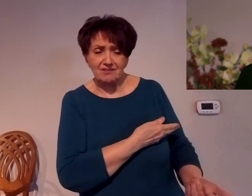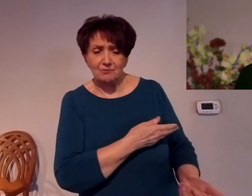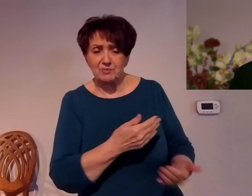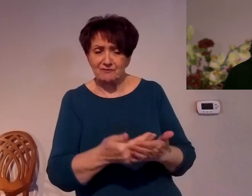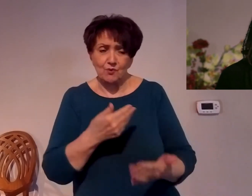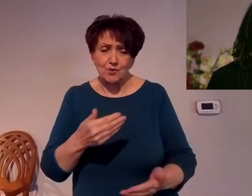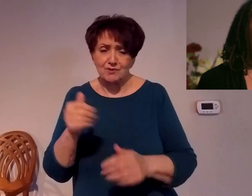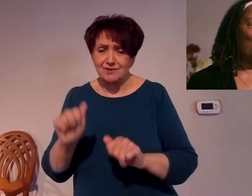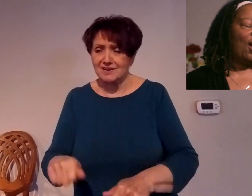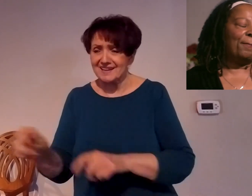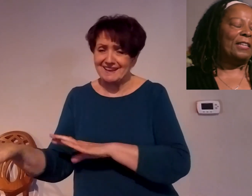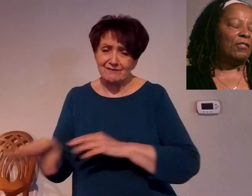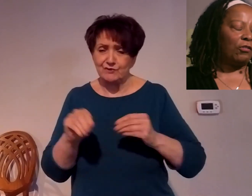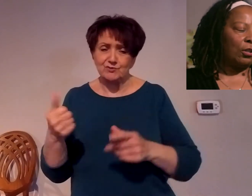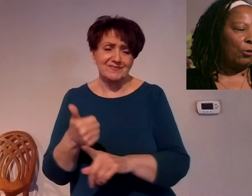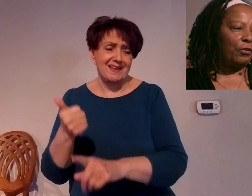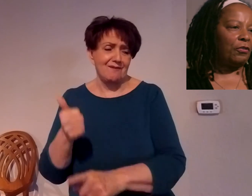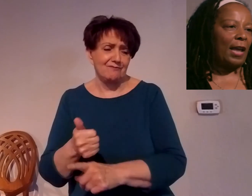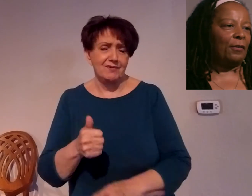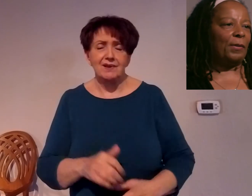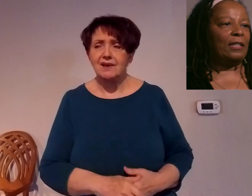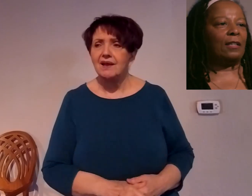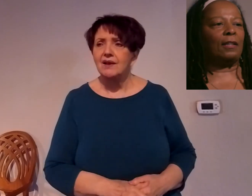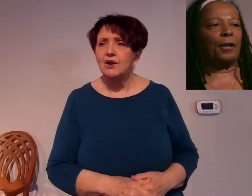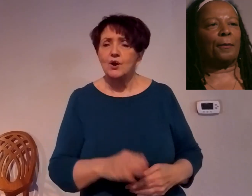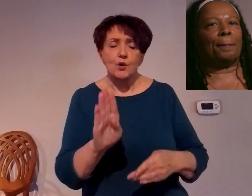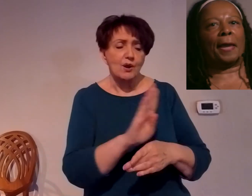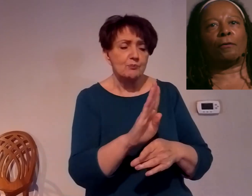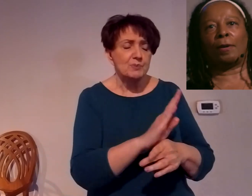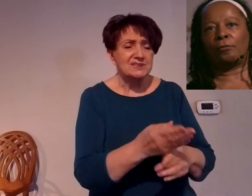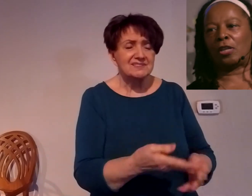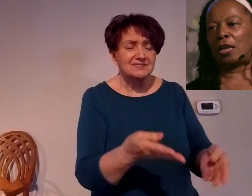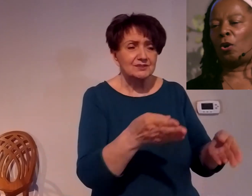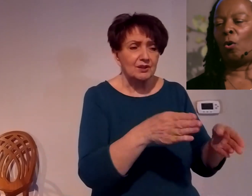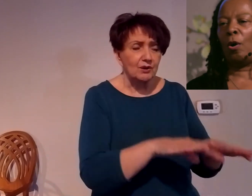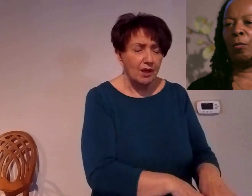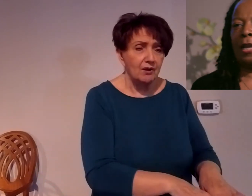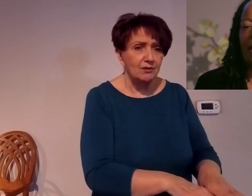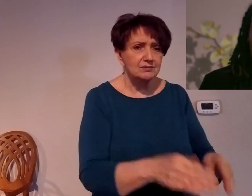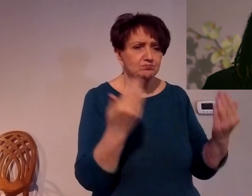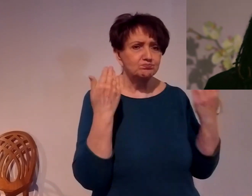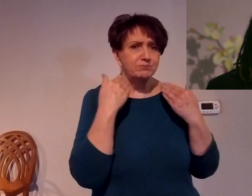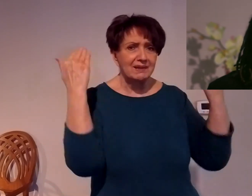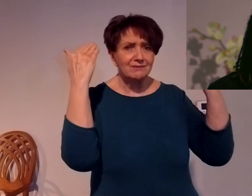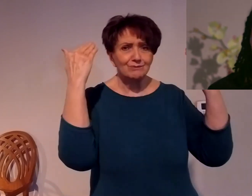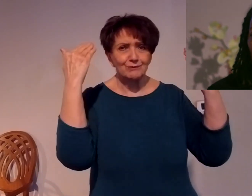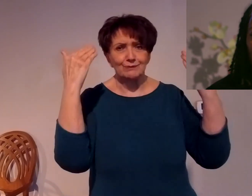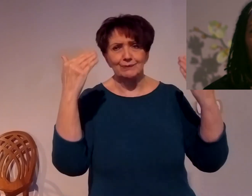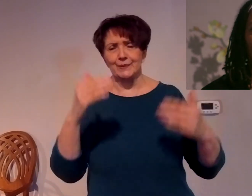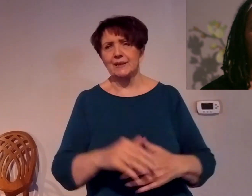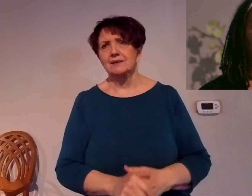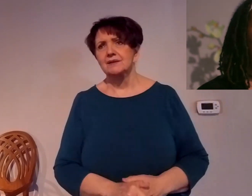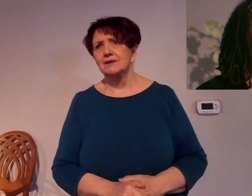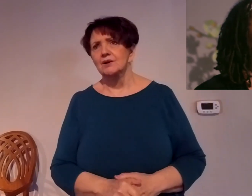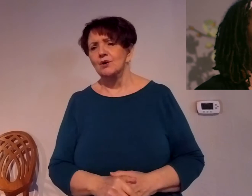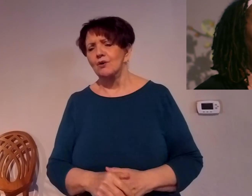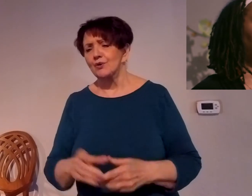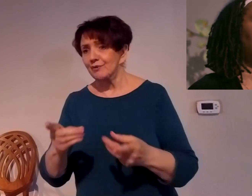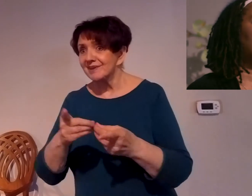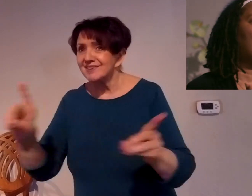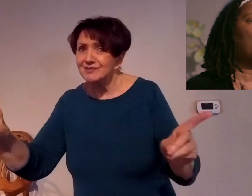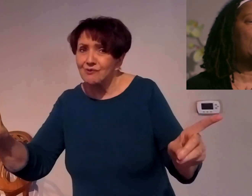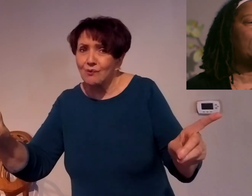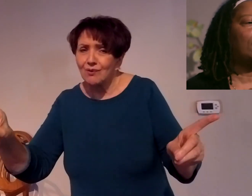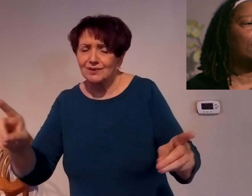right? Or our business closes down and we declare bankruptcy, or we go through a divorce,